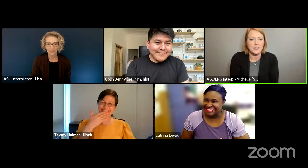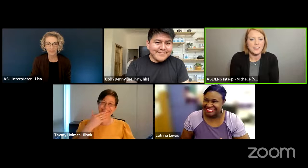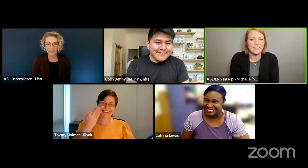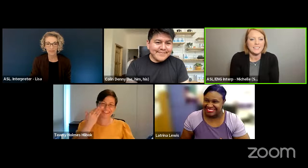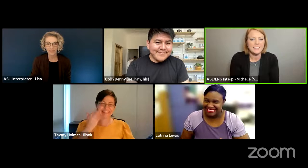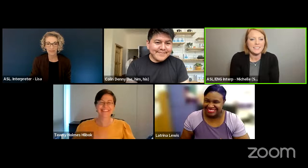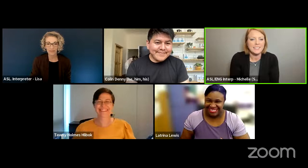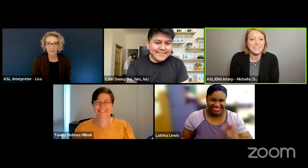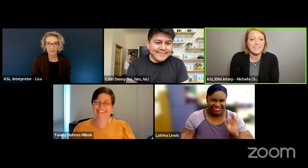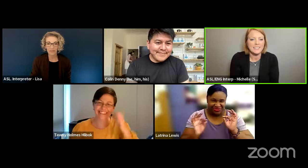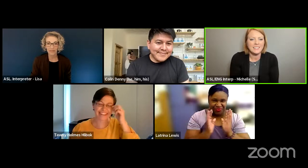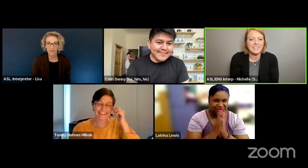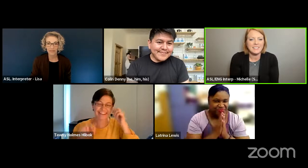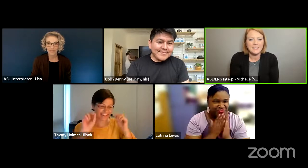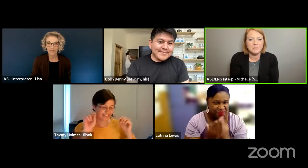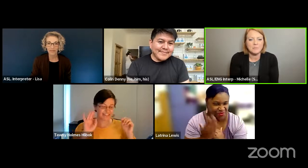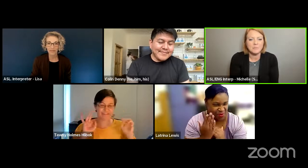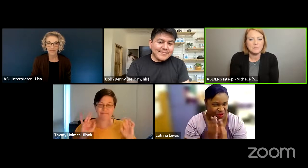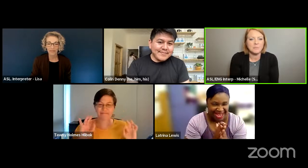Hi, Latrina.